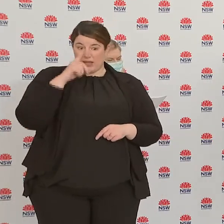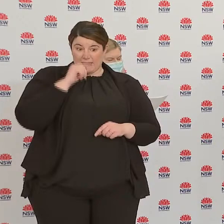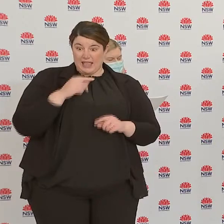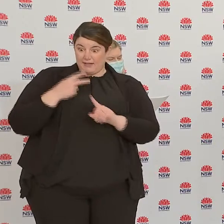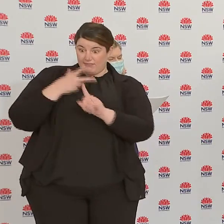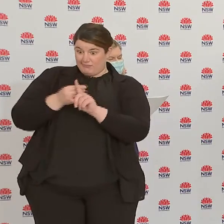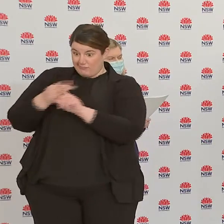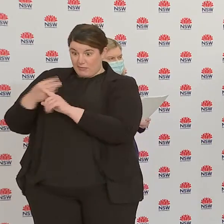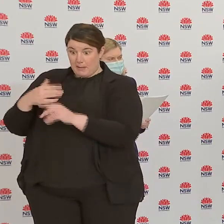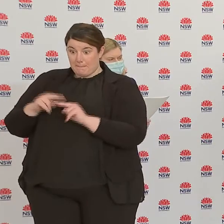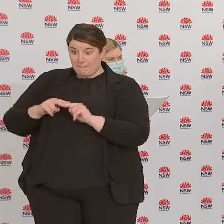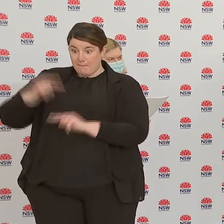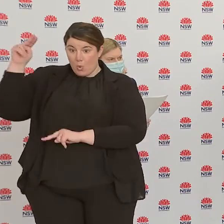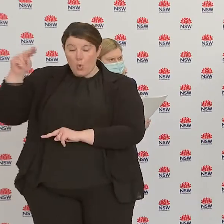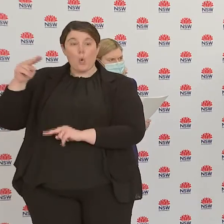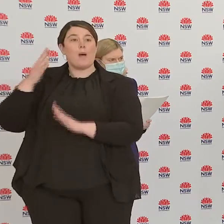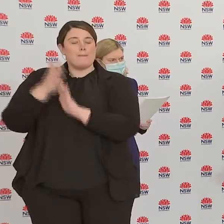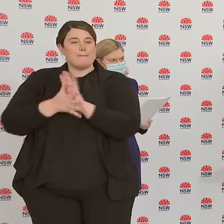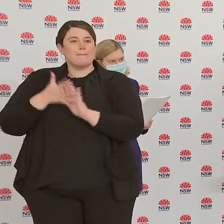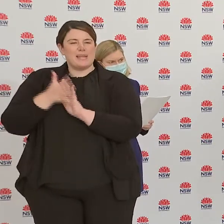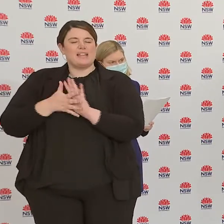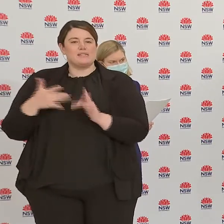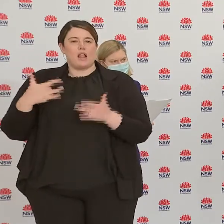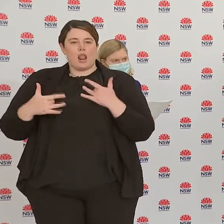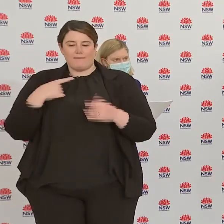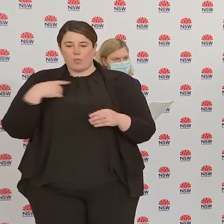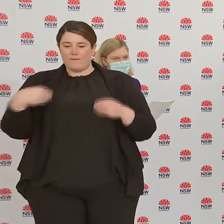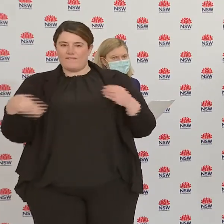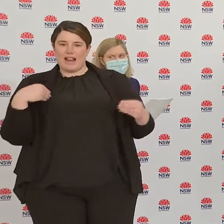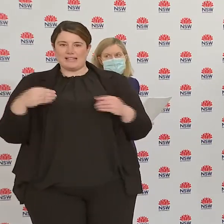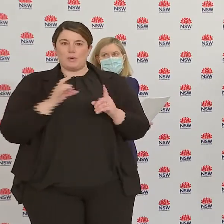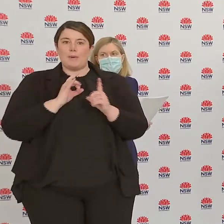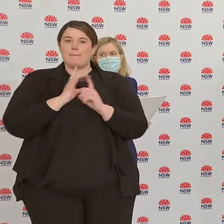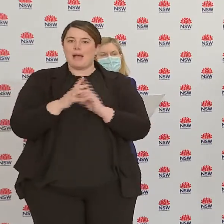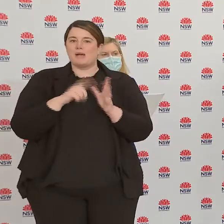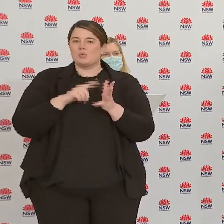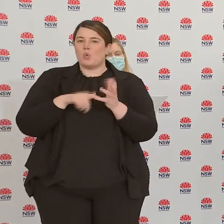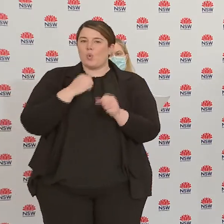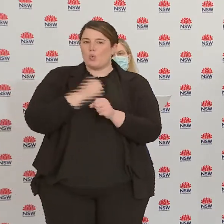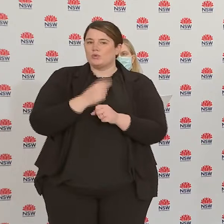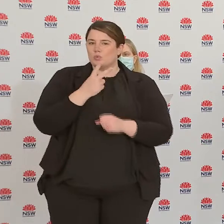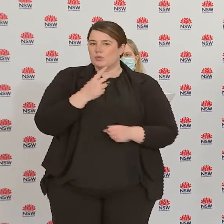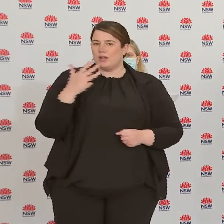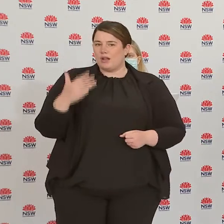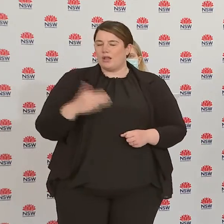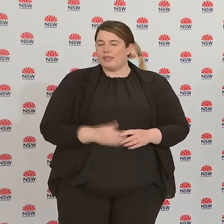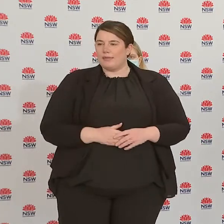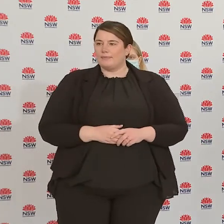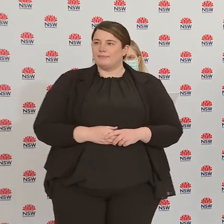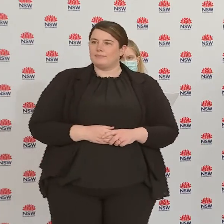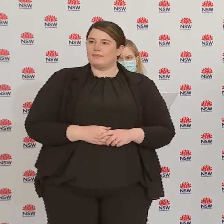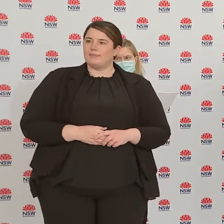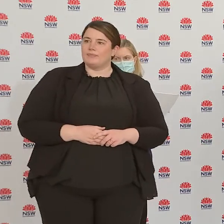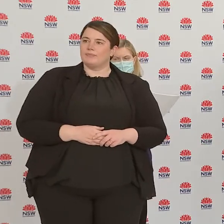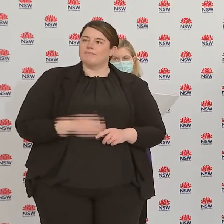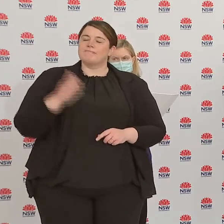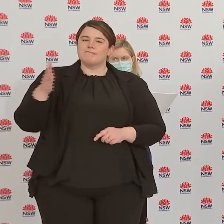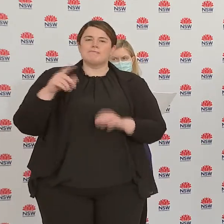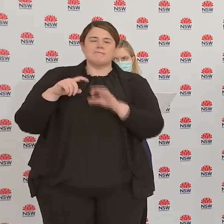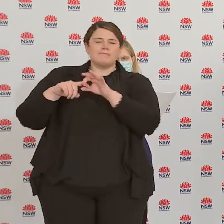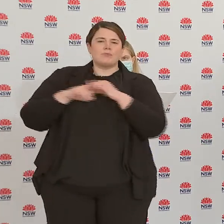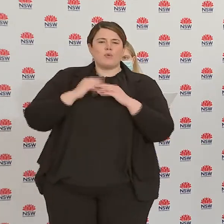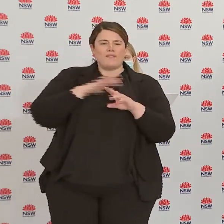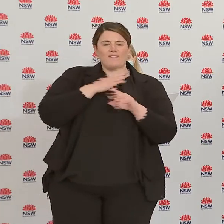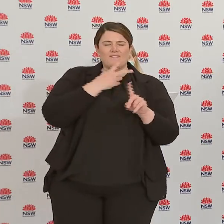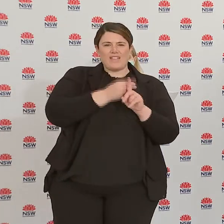vaccine rates, that we can see life more clearly beyond August 29. Now we're focusing so much on the vaccine targets and the vaccine rates. This